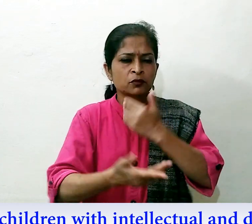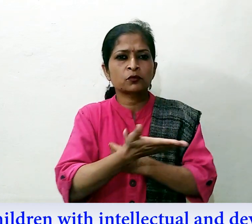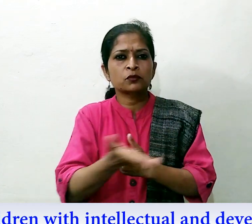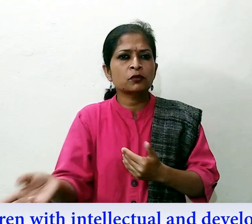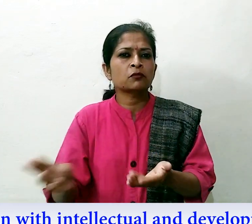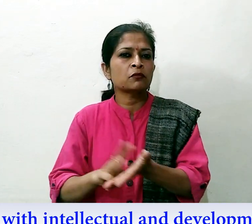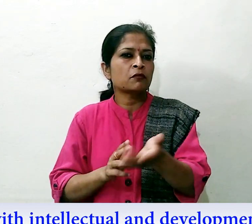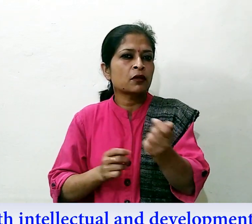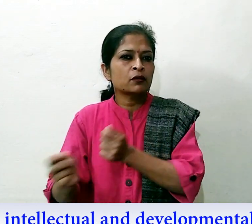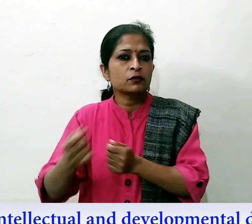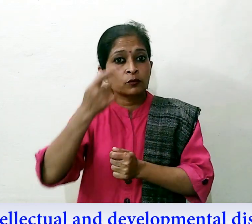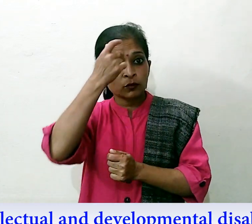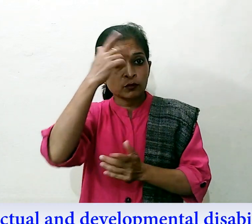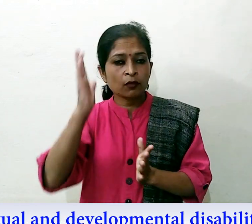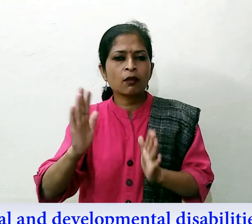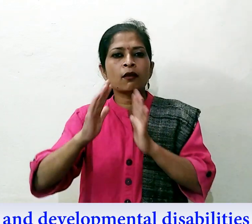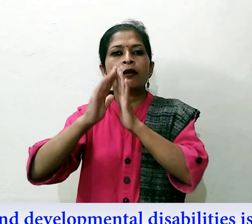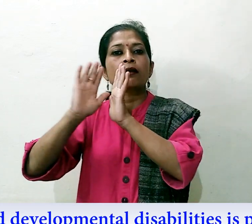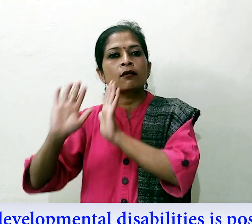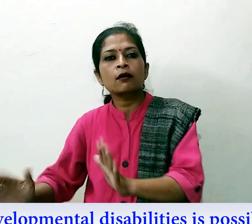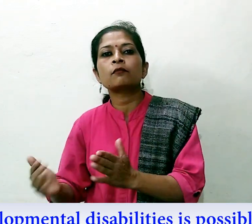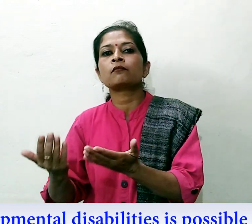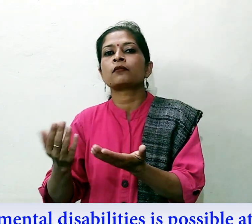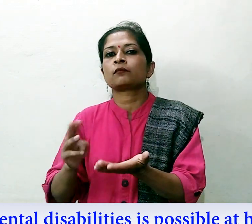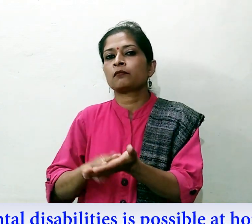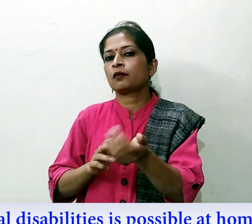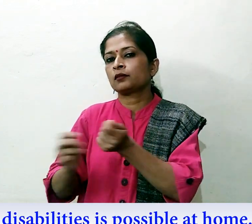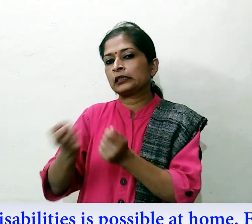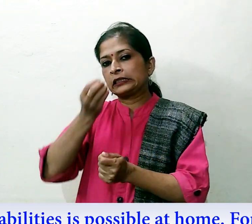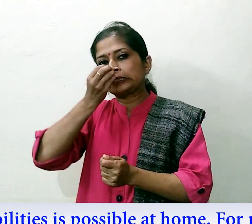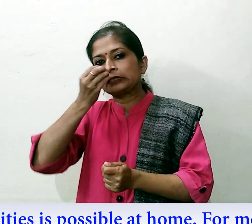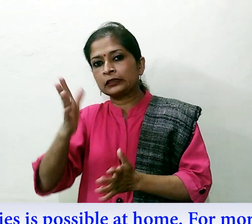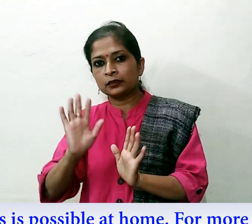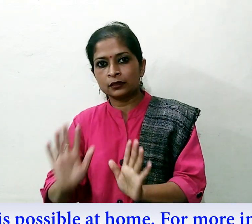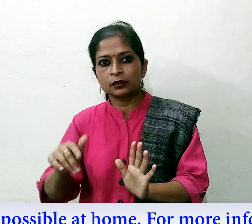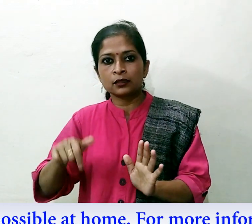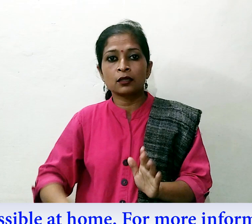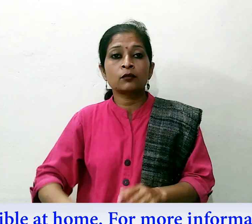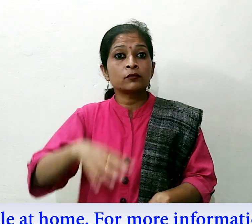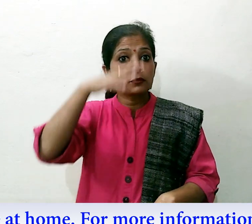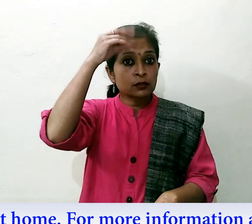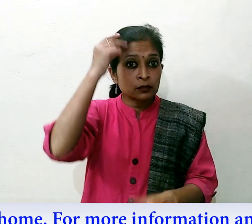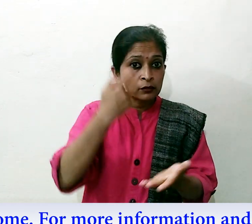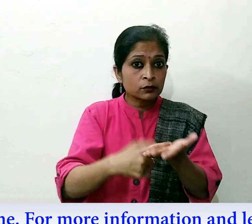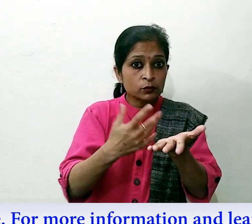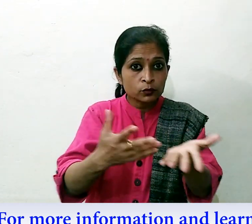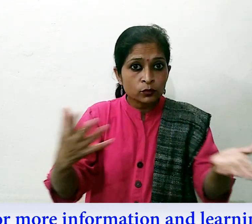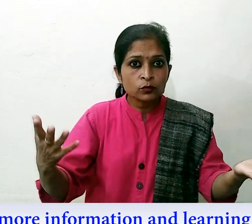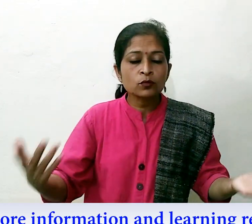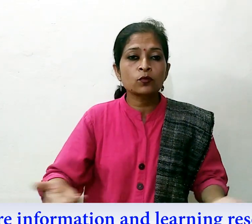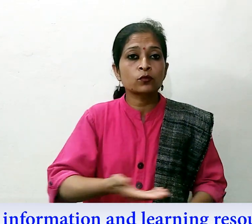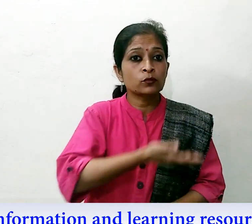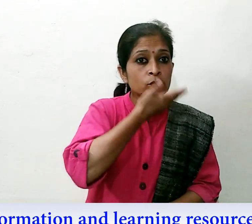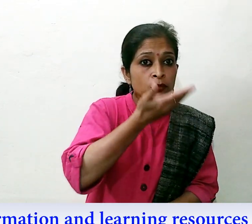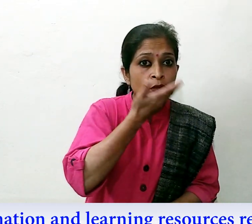disabilities is possible at home. For more information and learning resources regarding the teaching and training of children